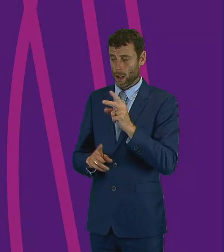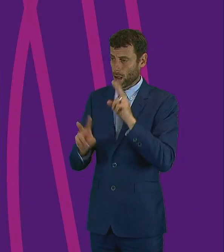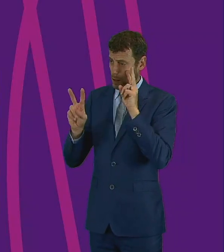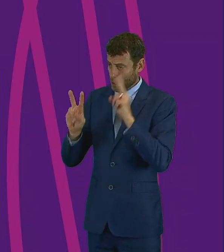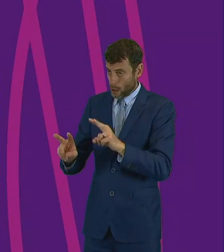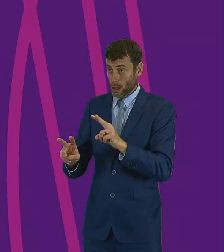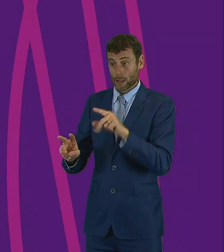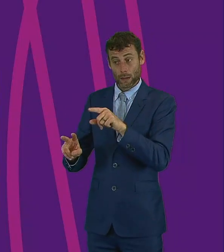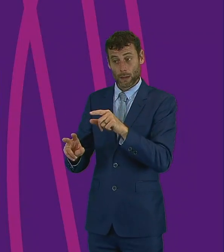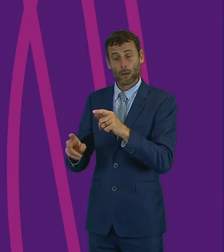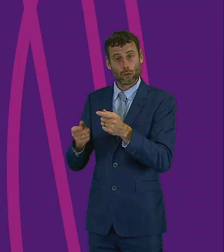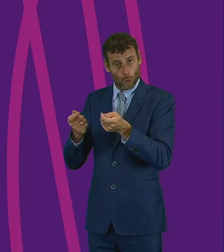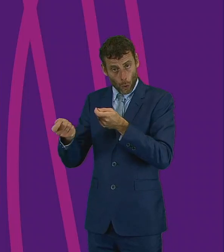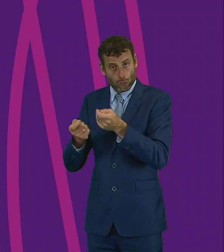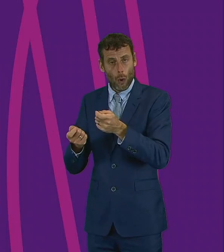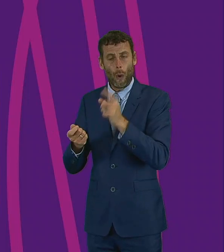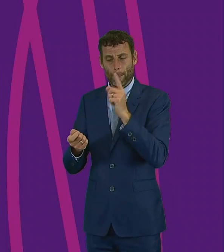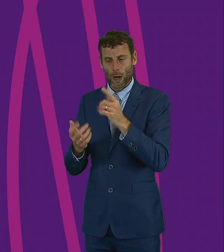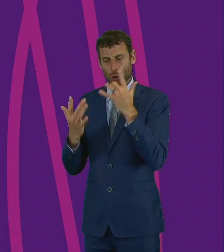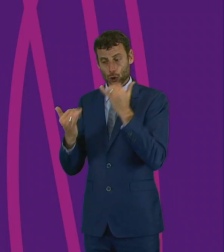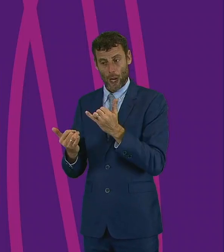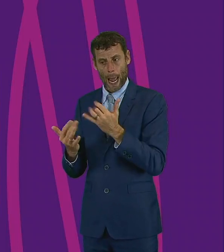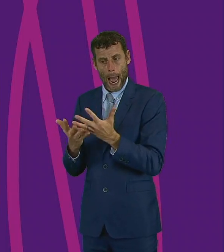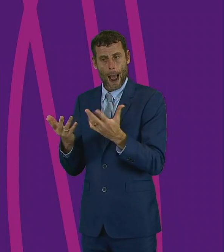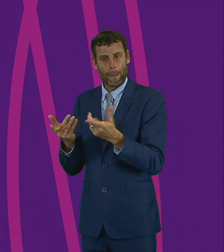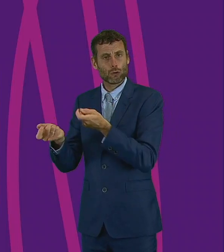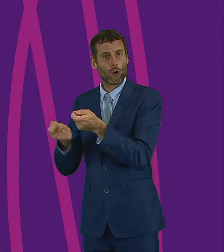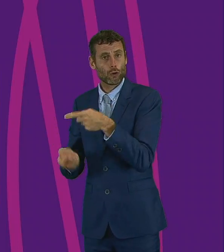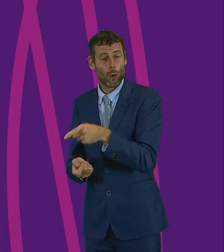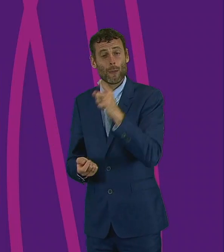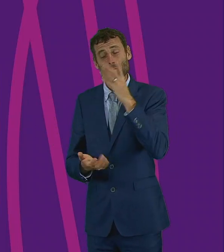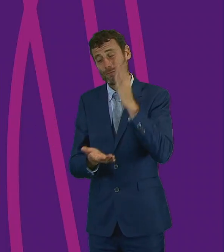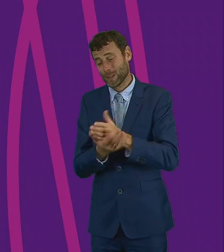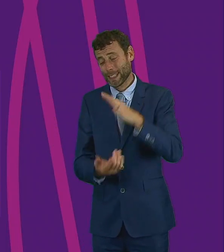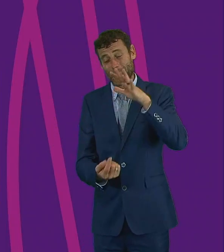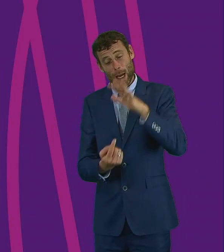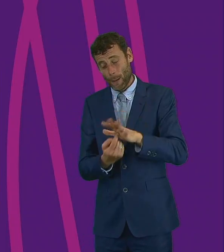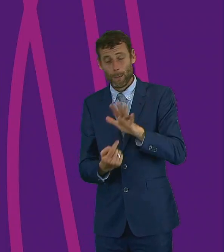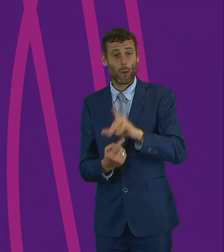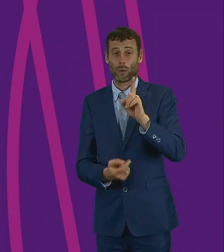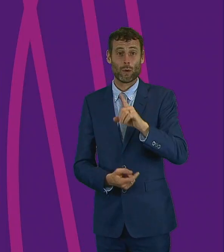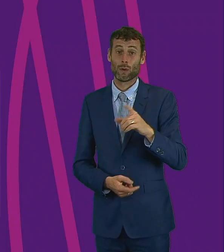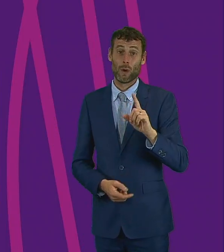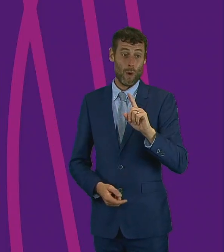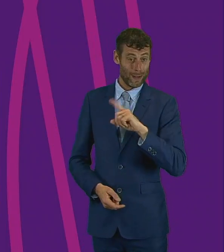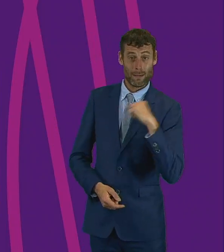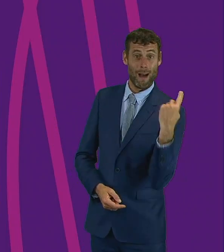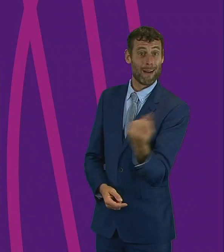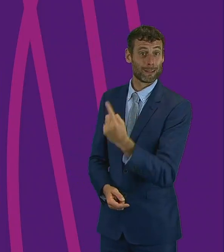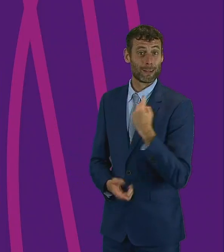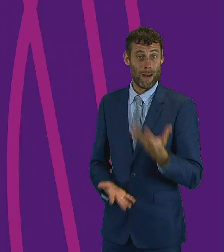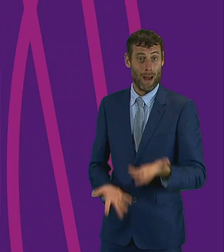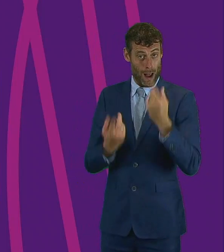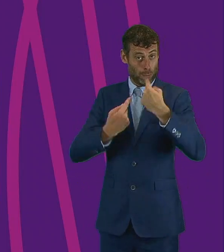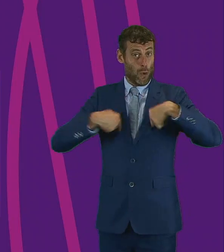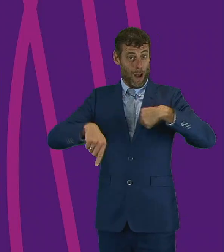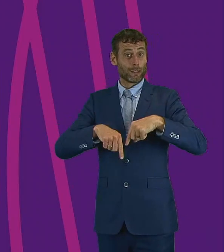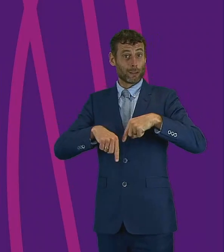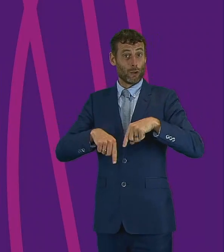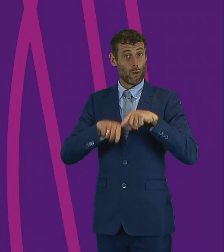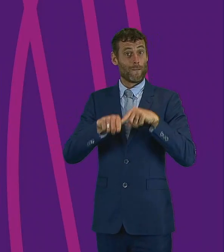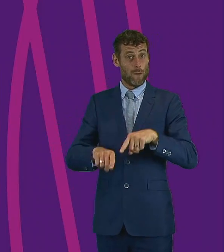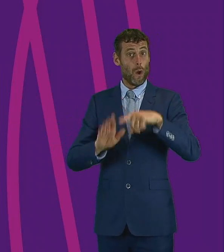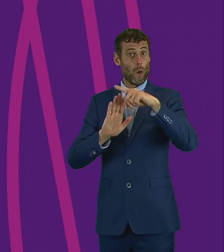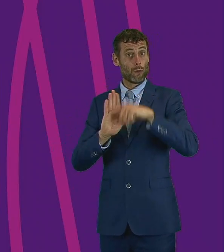I come back to a fundamental point here, that it is down to every single one of us to be abiding by all of these rules. And that applies whether